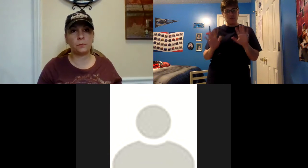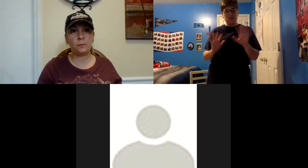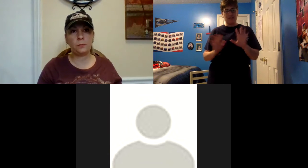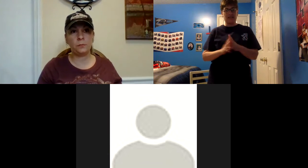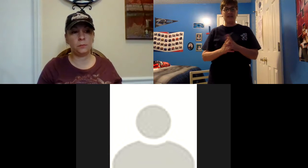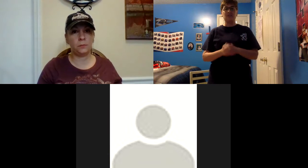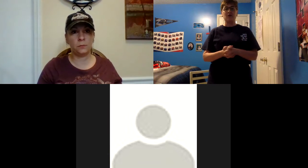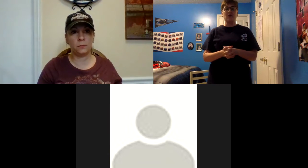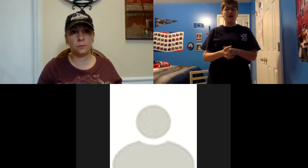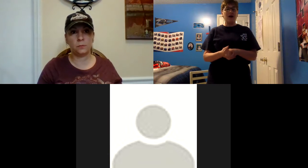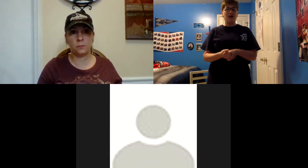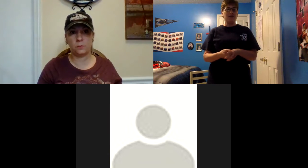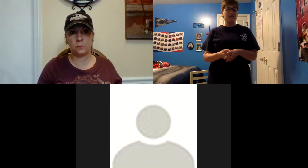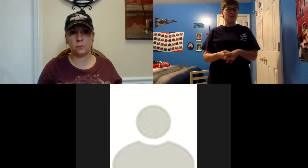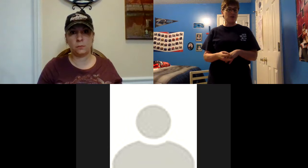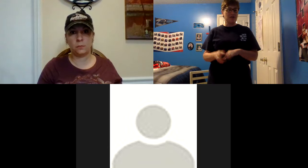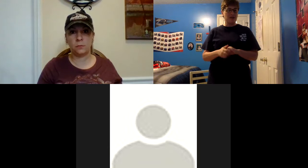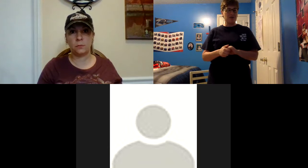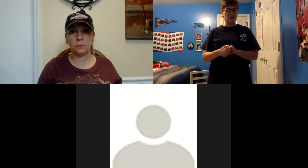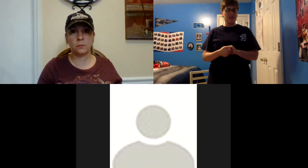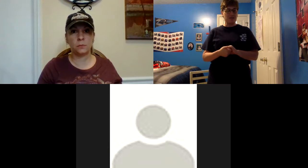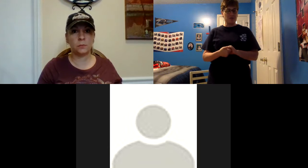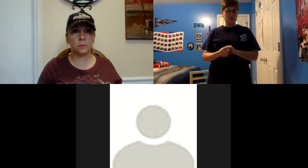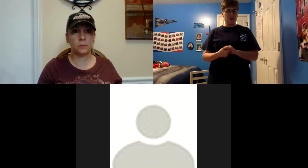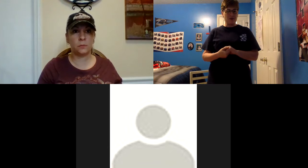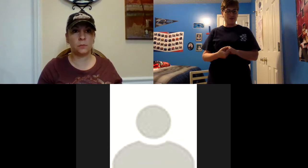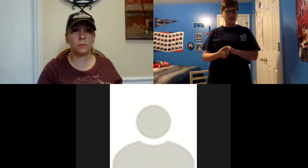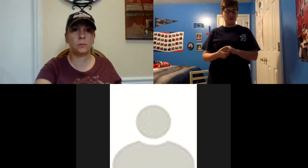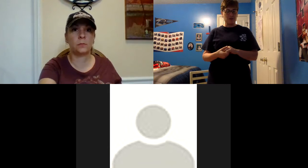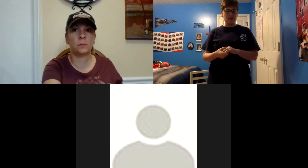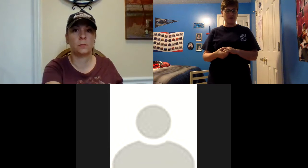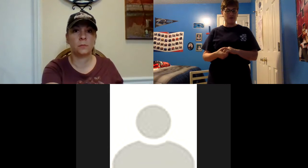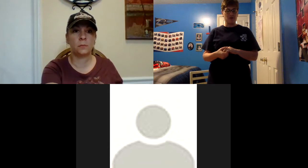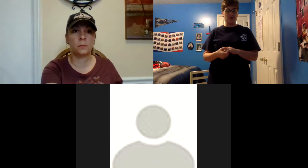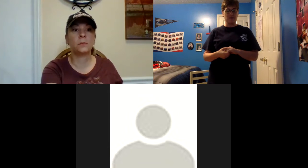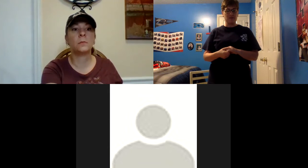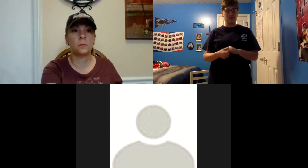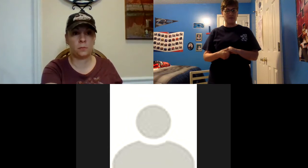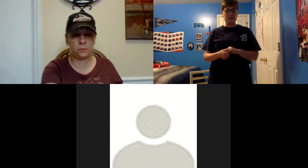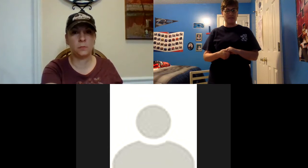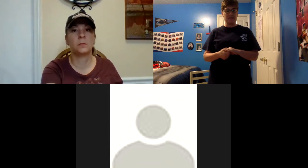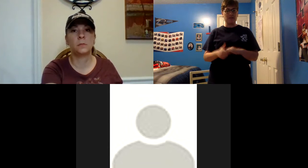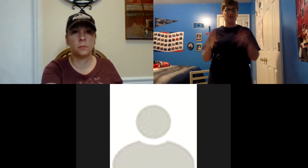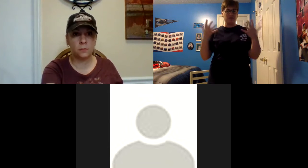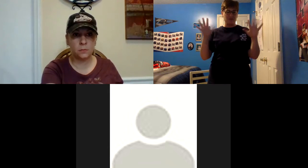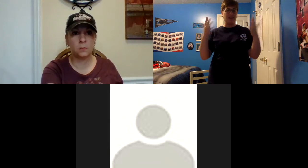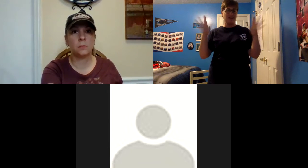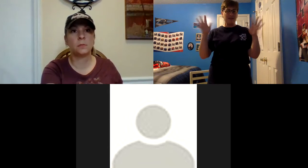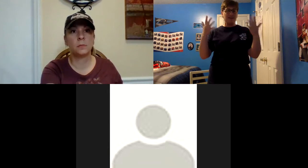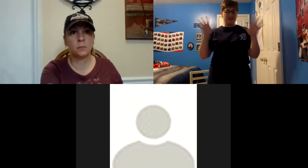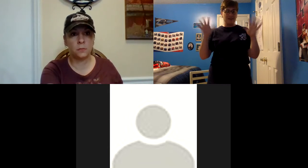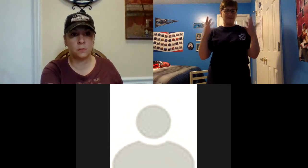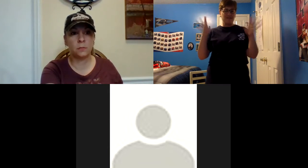but we'll get to that. So this is one a lot of little kids will be taught first when the parents are showing them some baby sign language. So you've